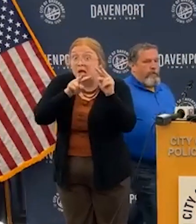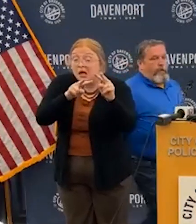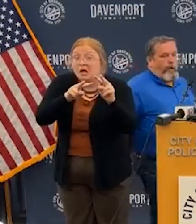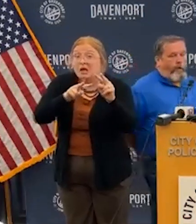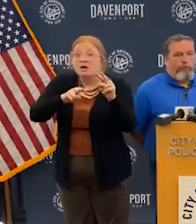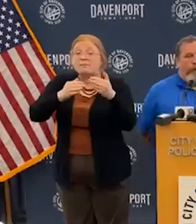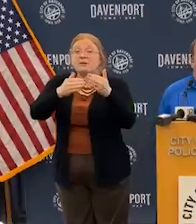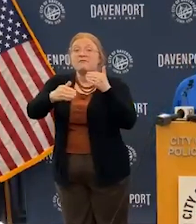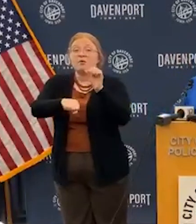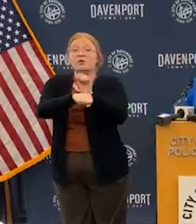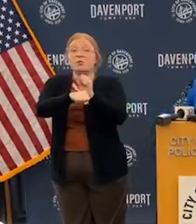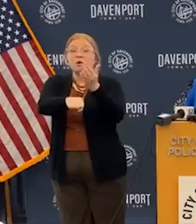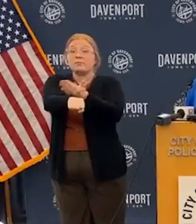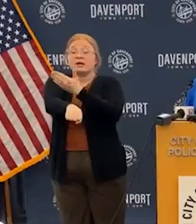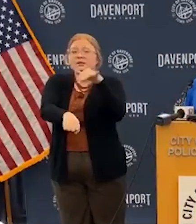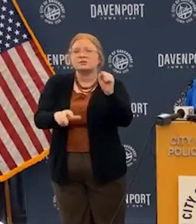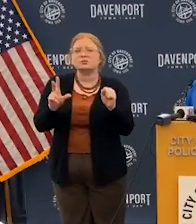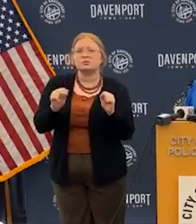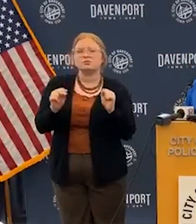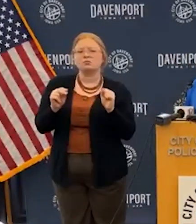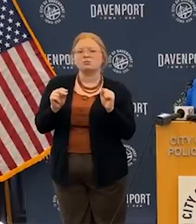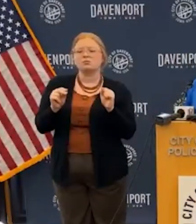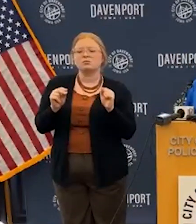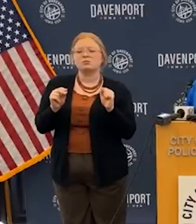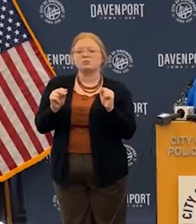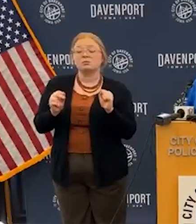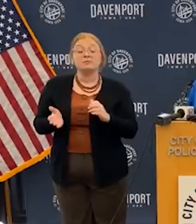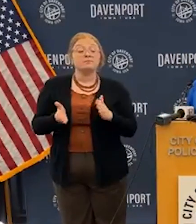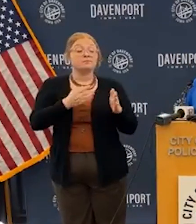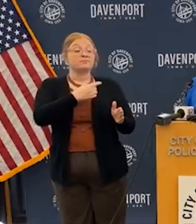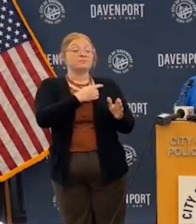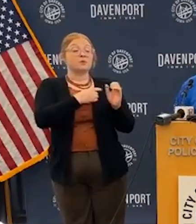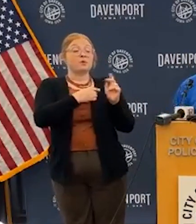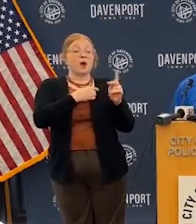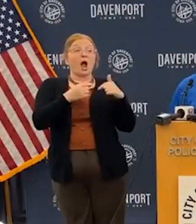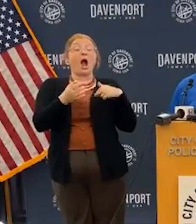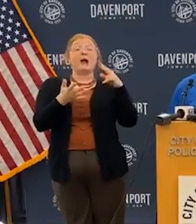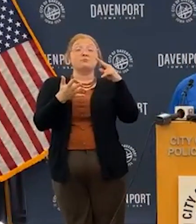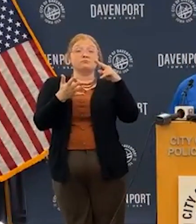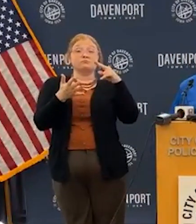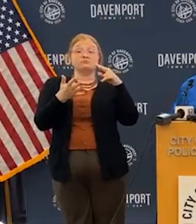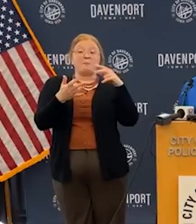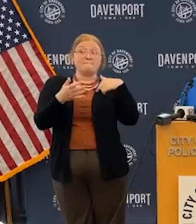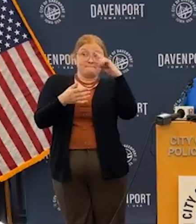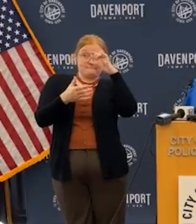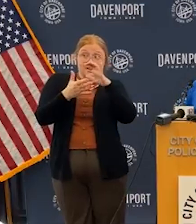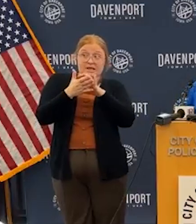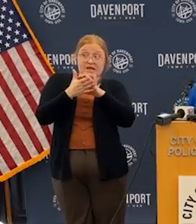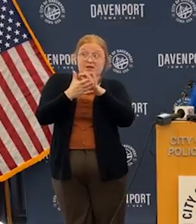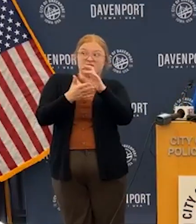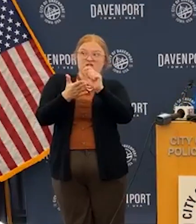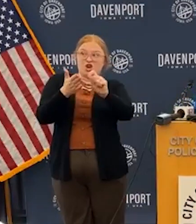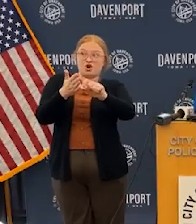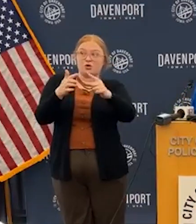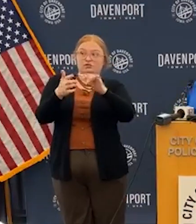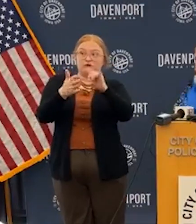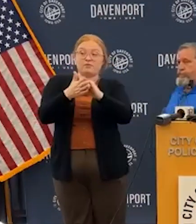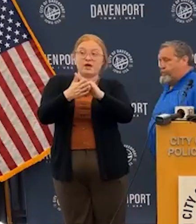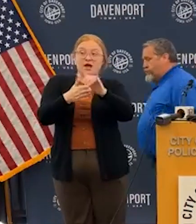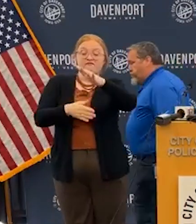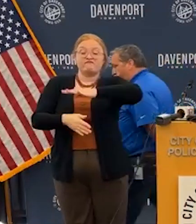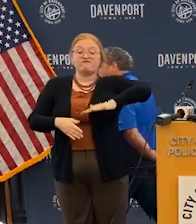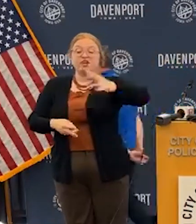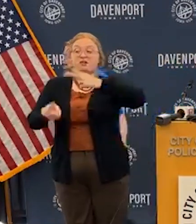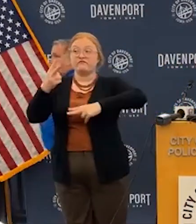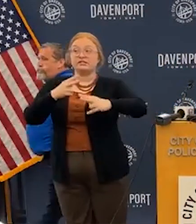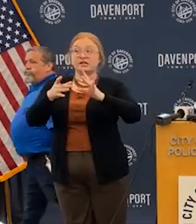I believe the notes from that field visit were released. I'll make sure that they were and get those to you guys. Yeah. Sir?